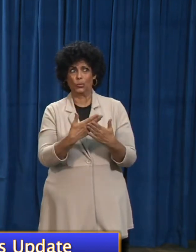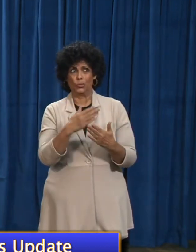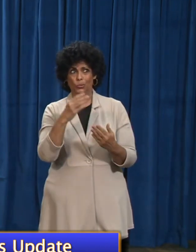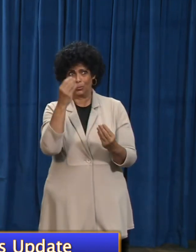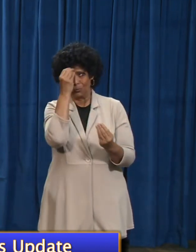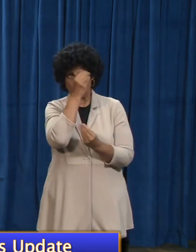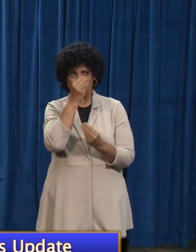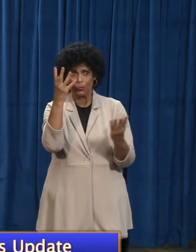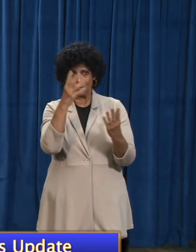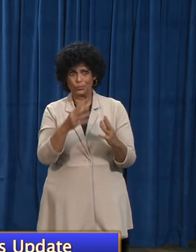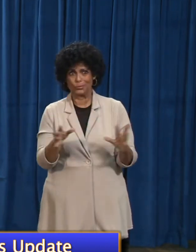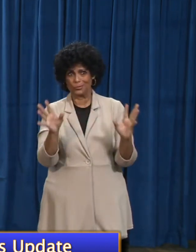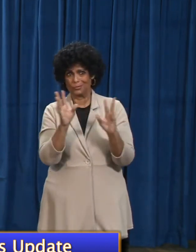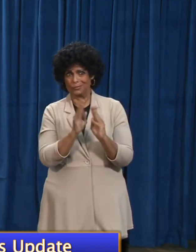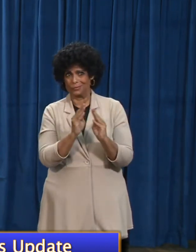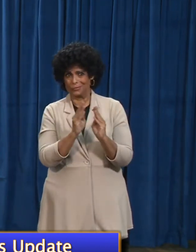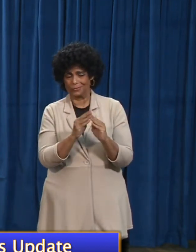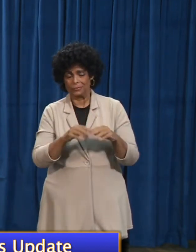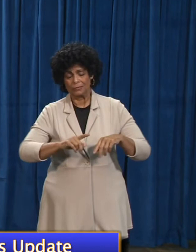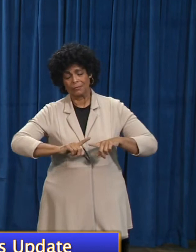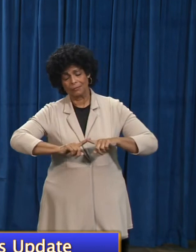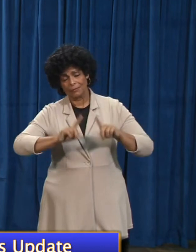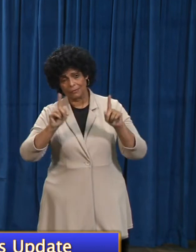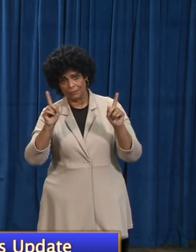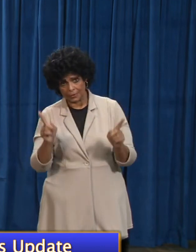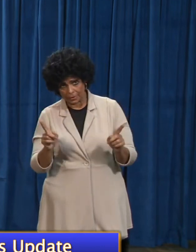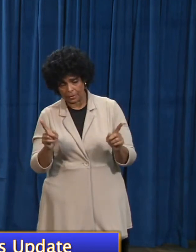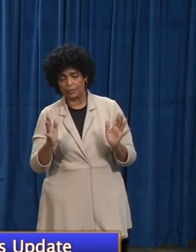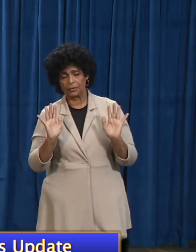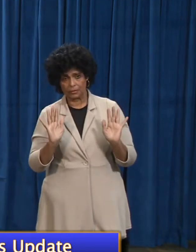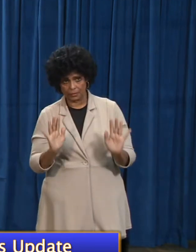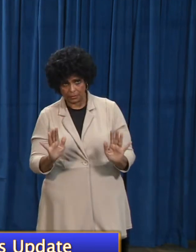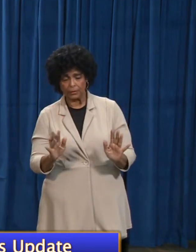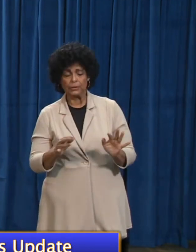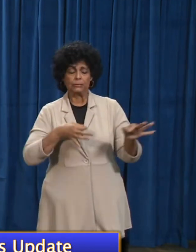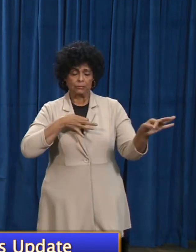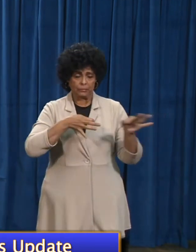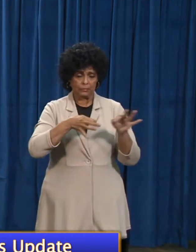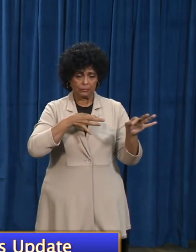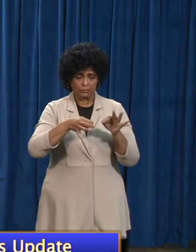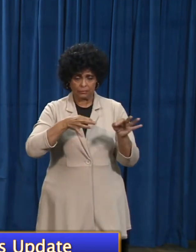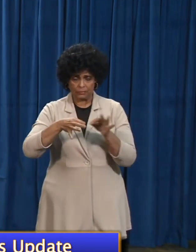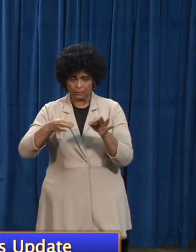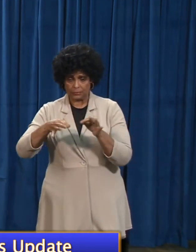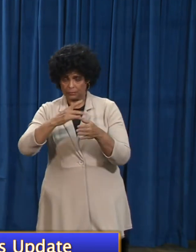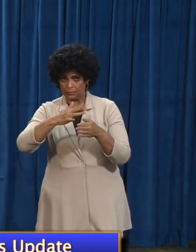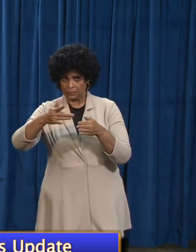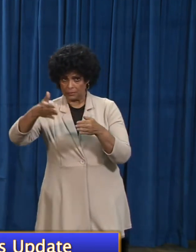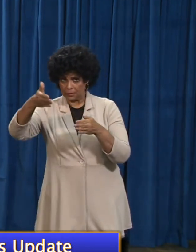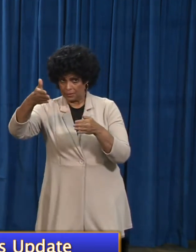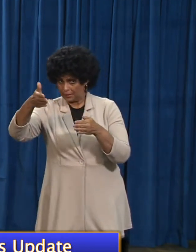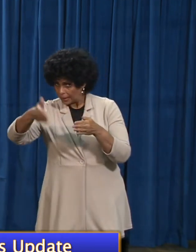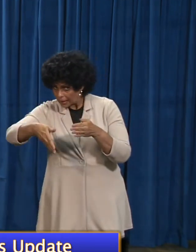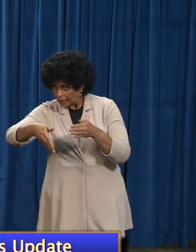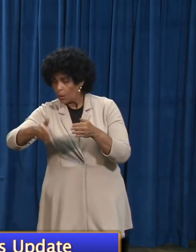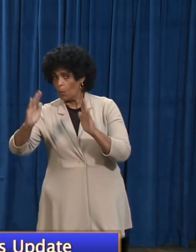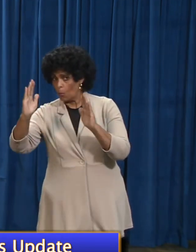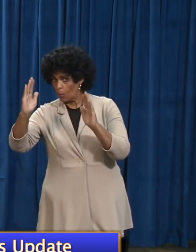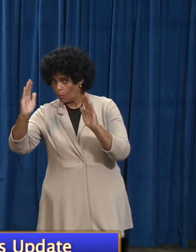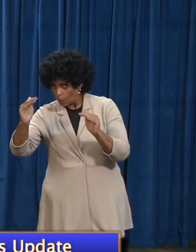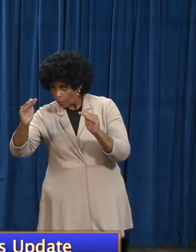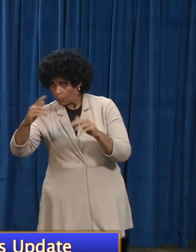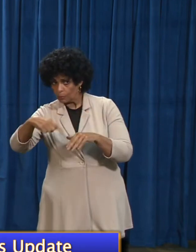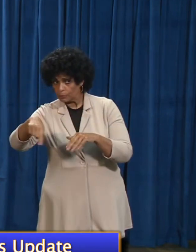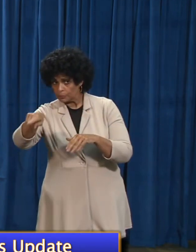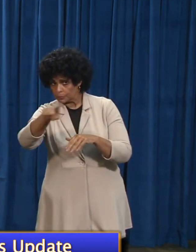briefing or conference, but at the conclusion of the briefing today, we hope that our residents